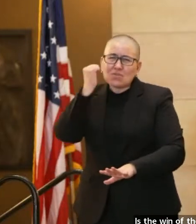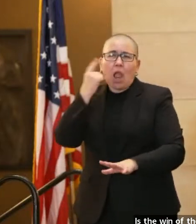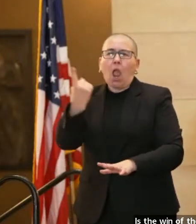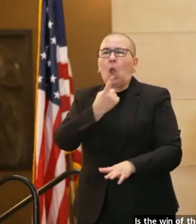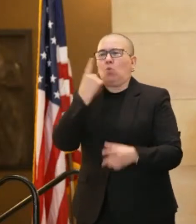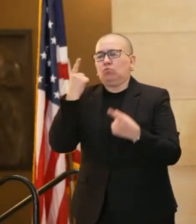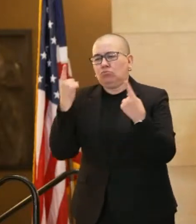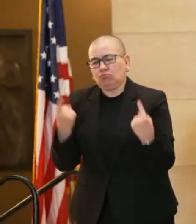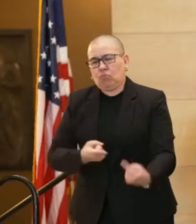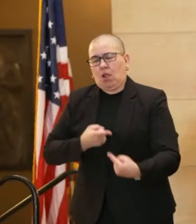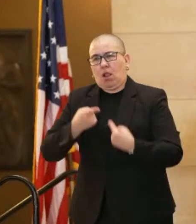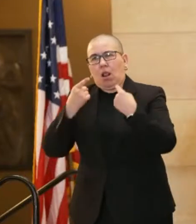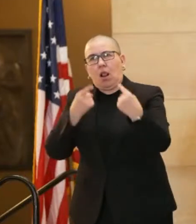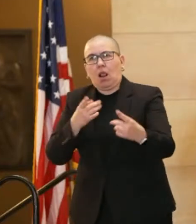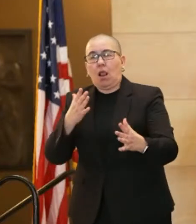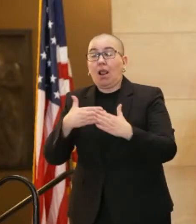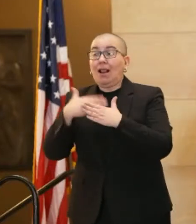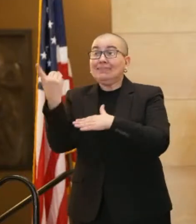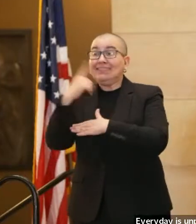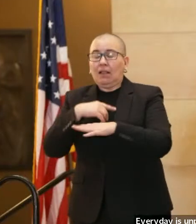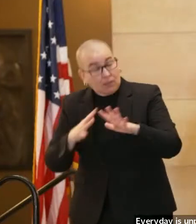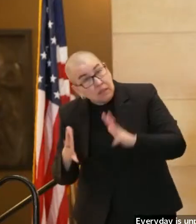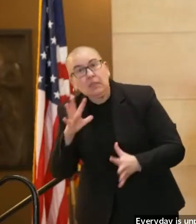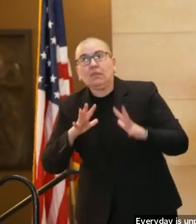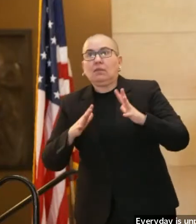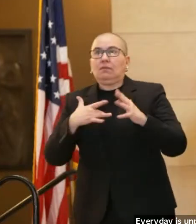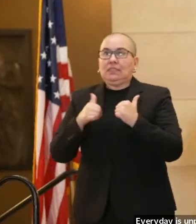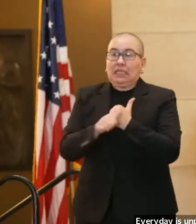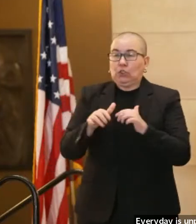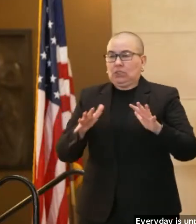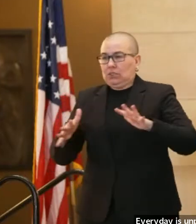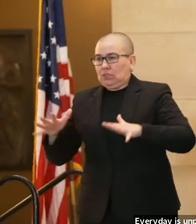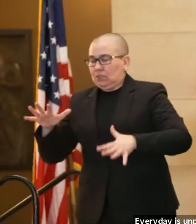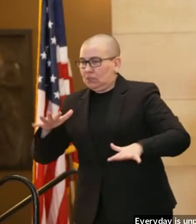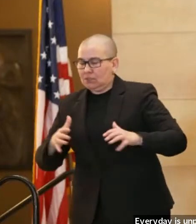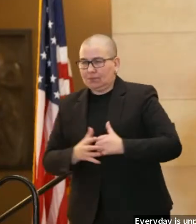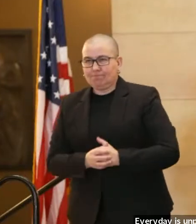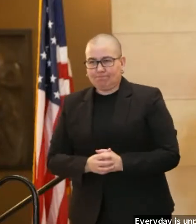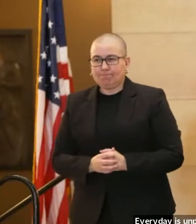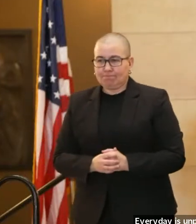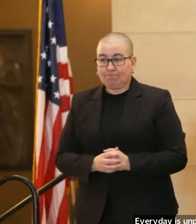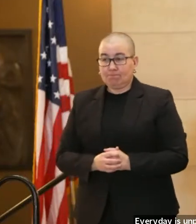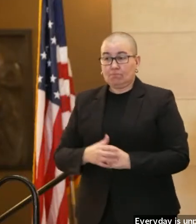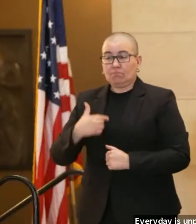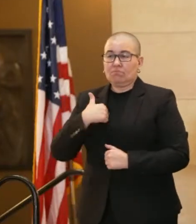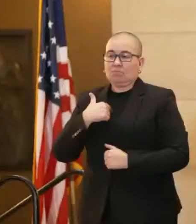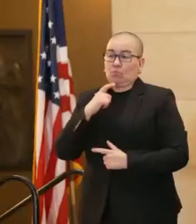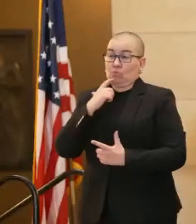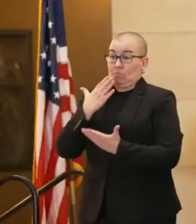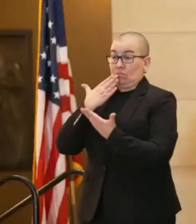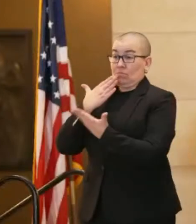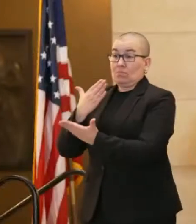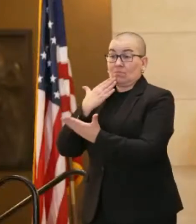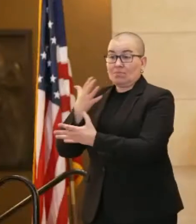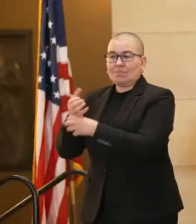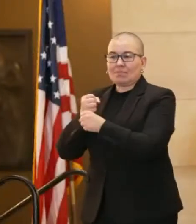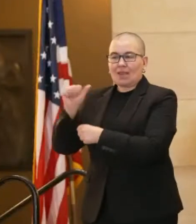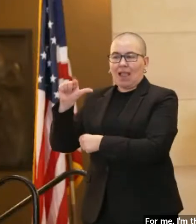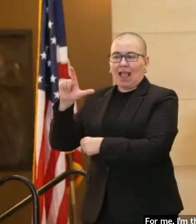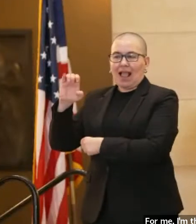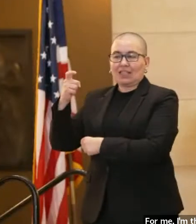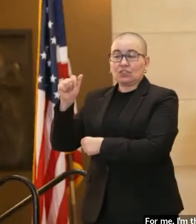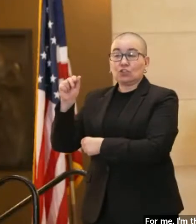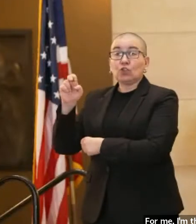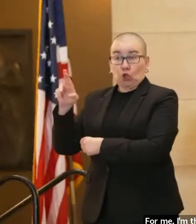most dangerous way. For me, I'm thankful to receive services from the Alexander House in Blaine, the